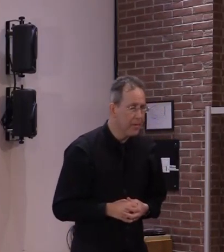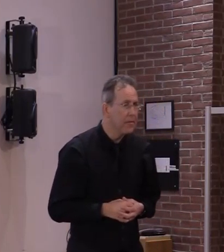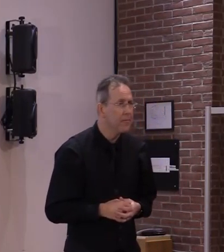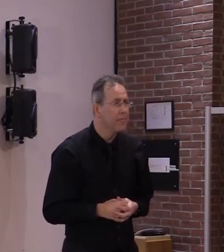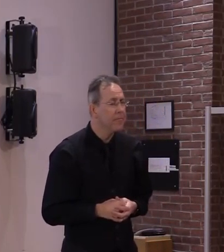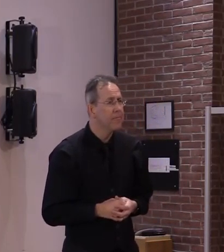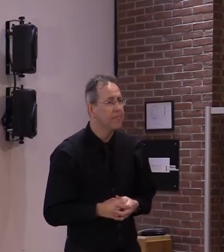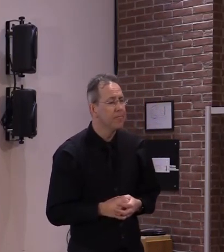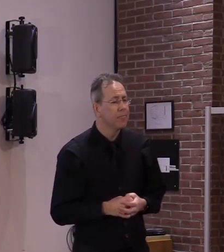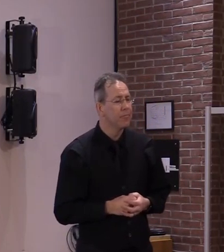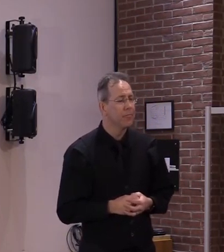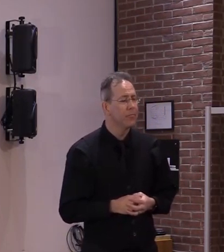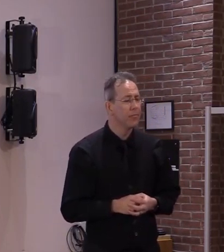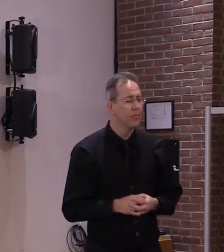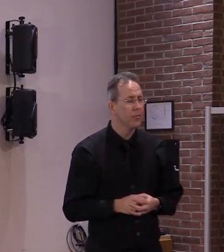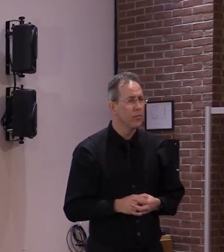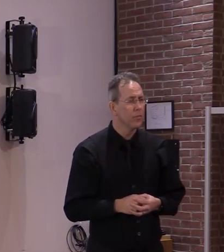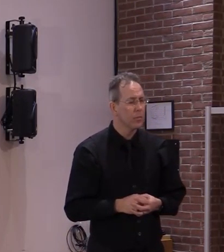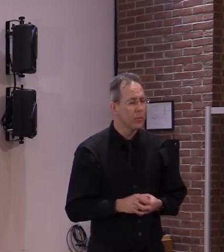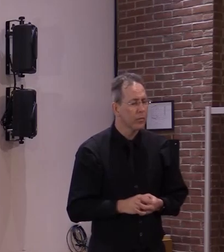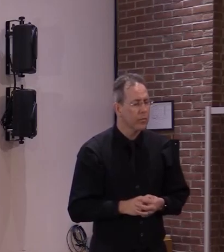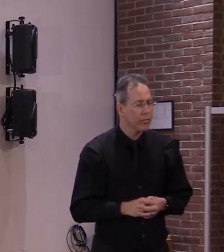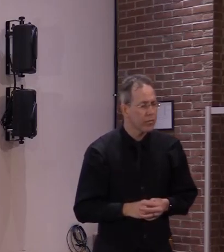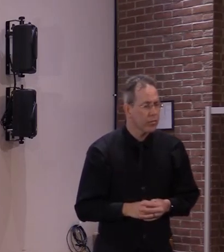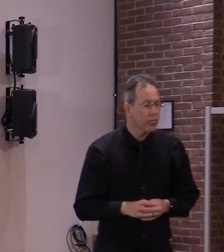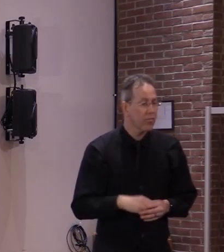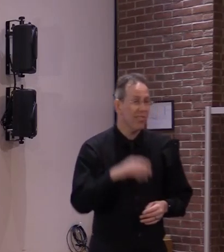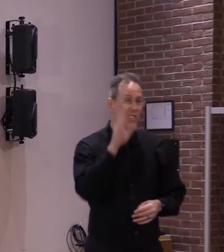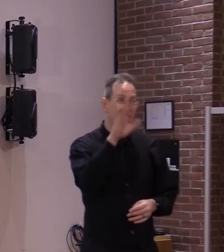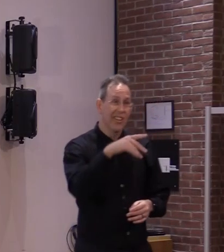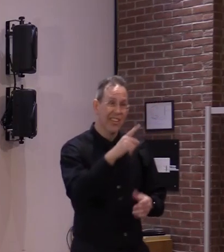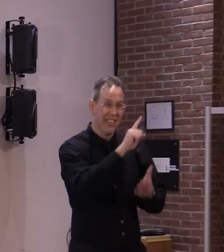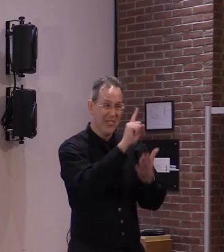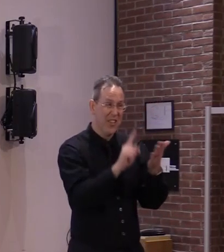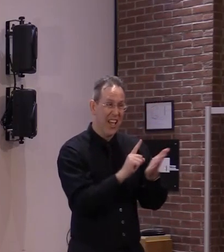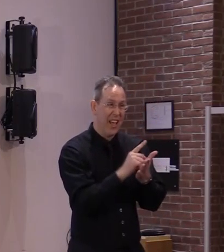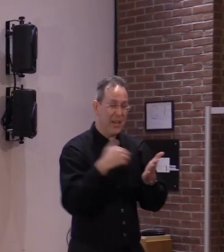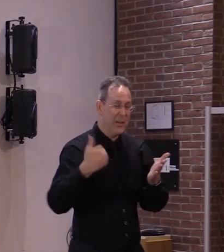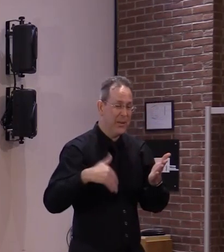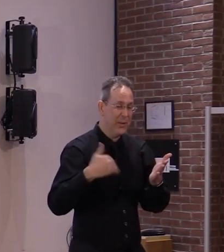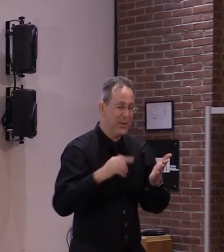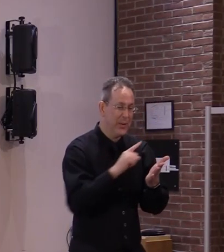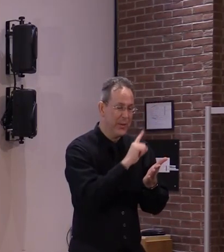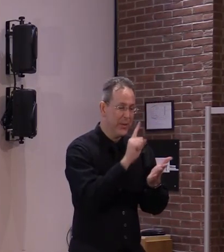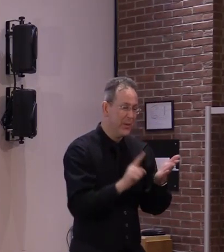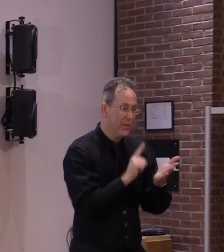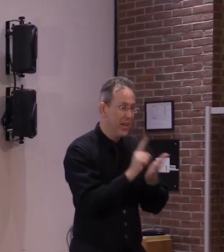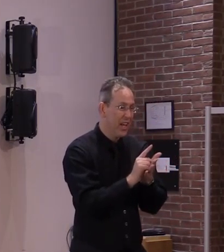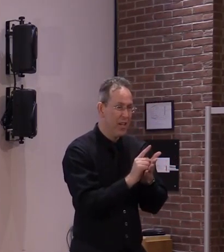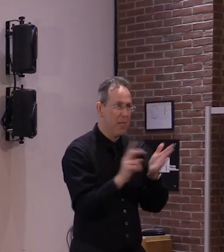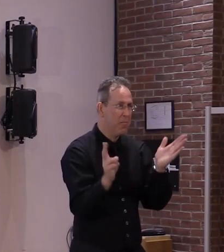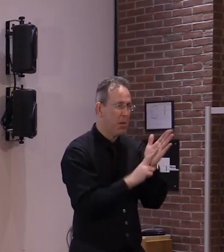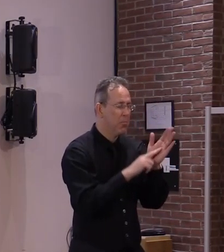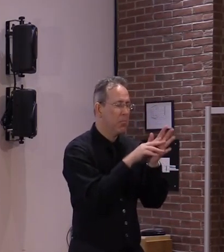In 1 hour, we had signed up 7,000 people. In just before I came in here, we had signed up 11,000